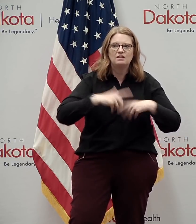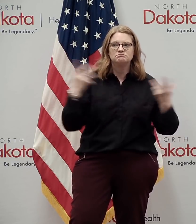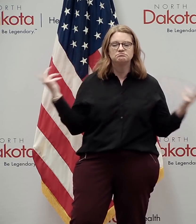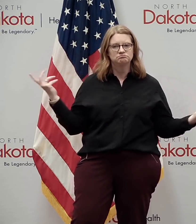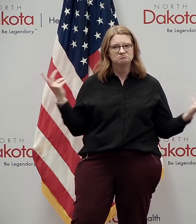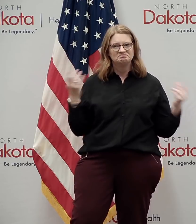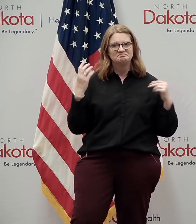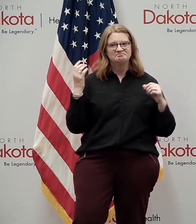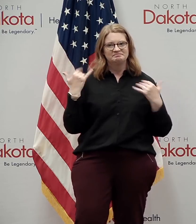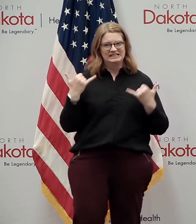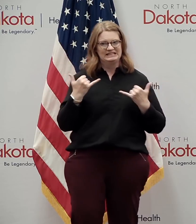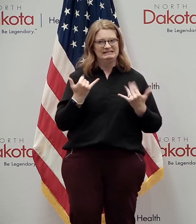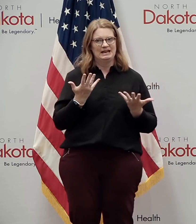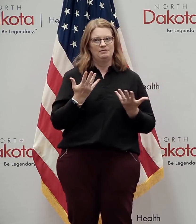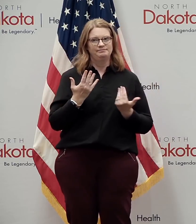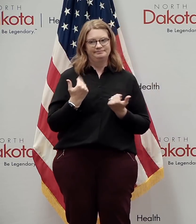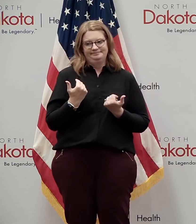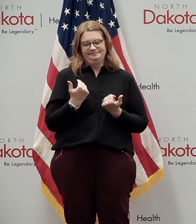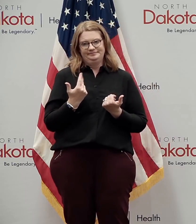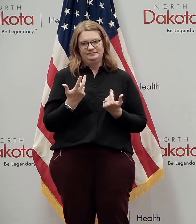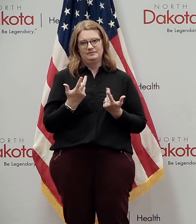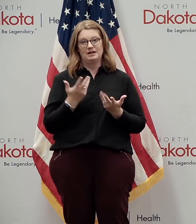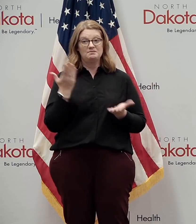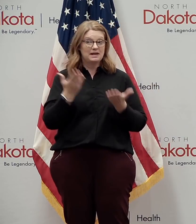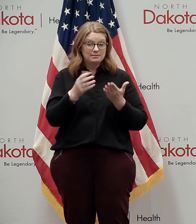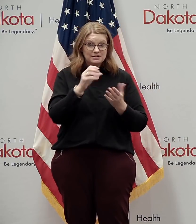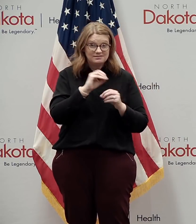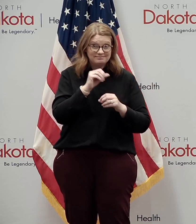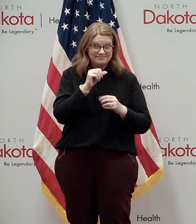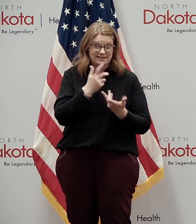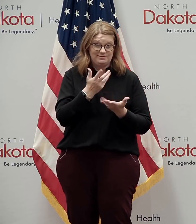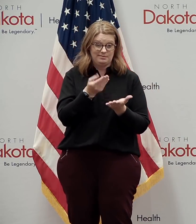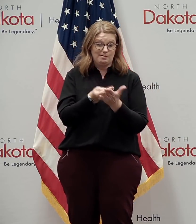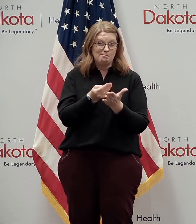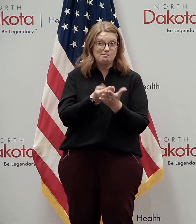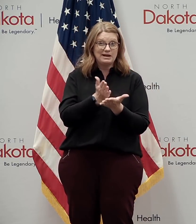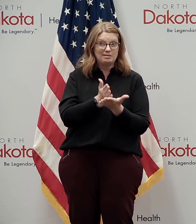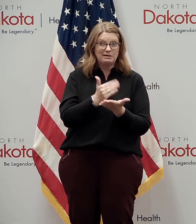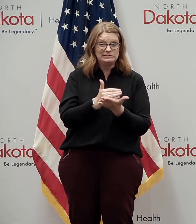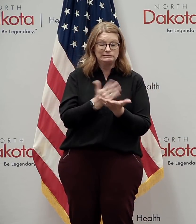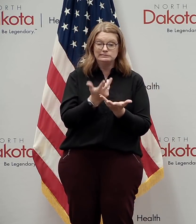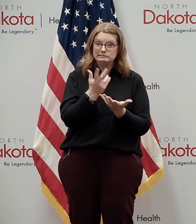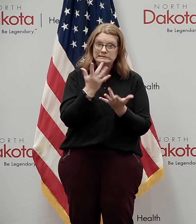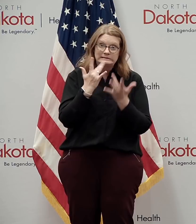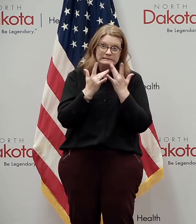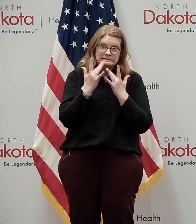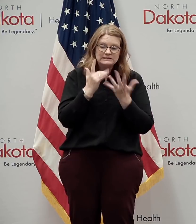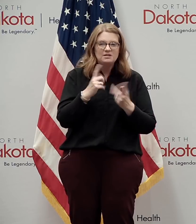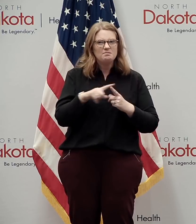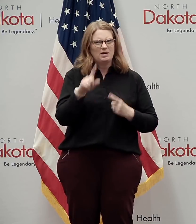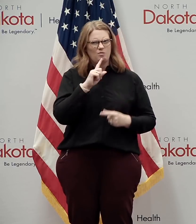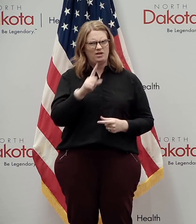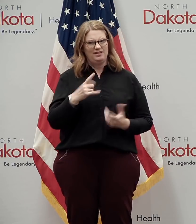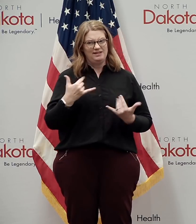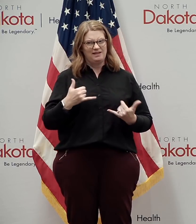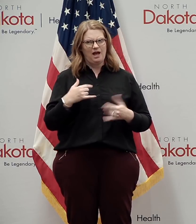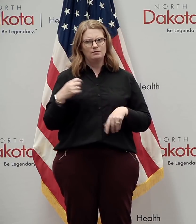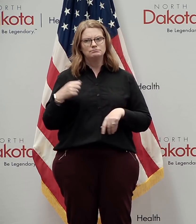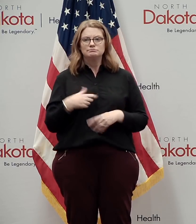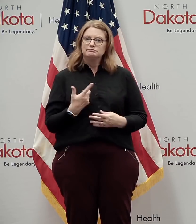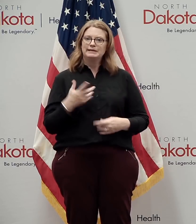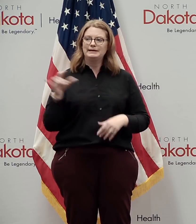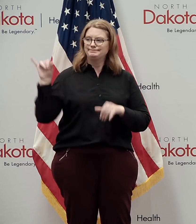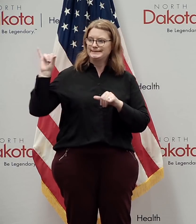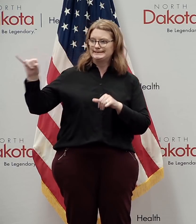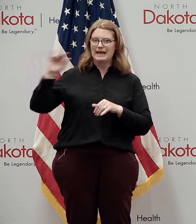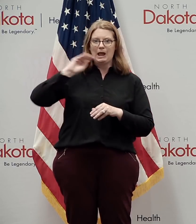and we may not have, in some cases, have the budget to get professional speakers, but we got in 4 incredible speakers